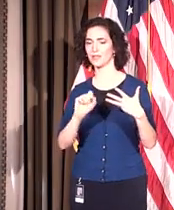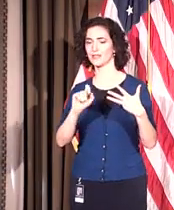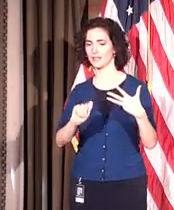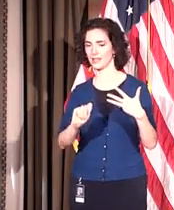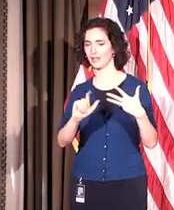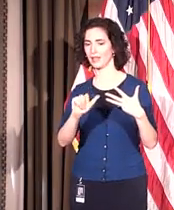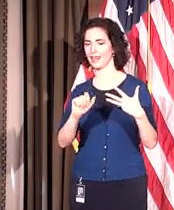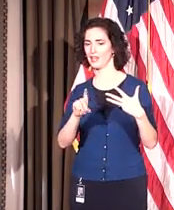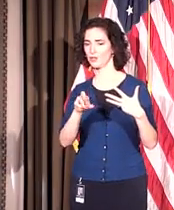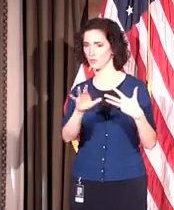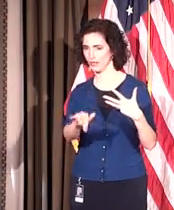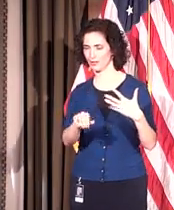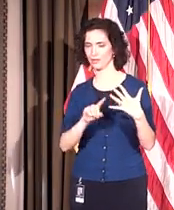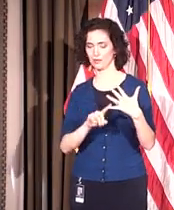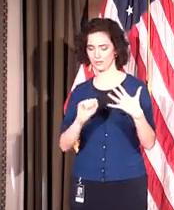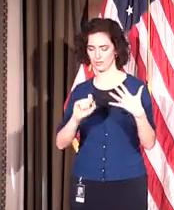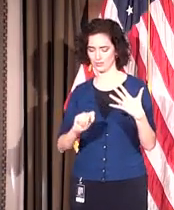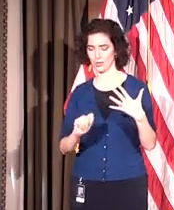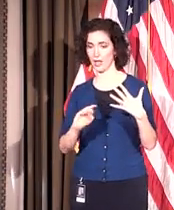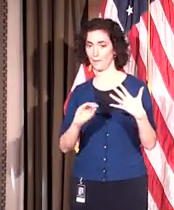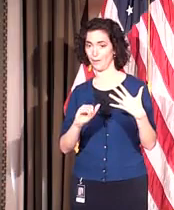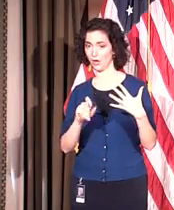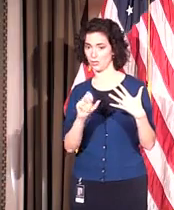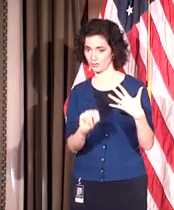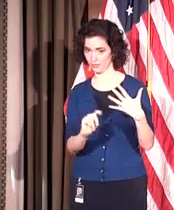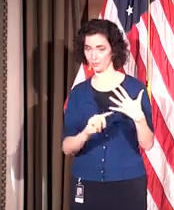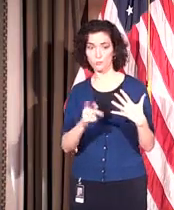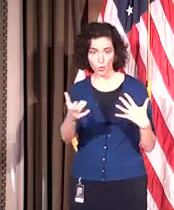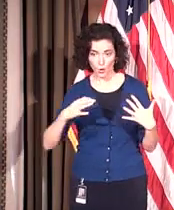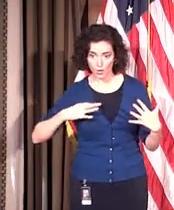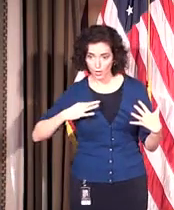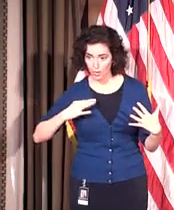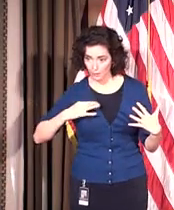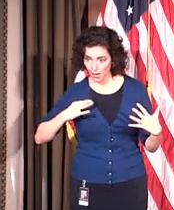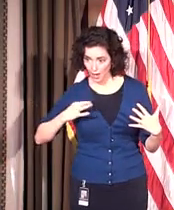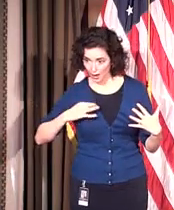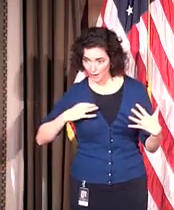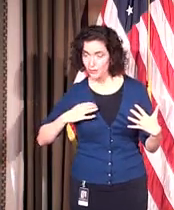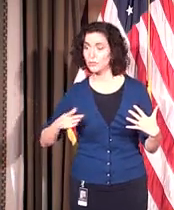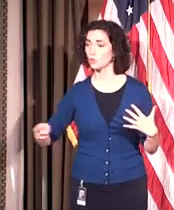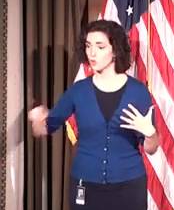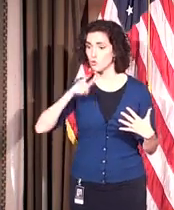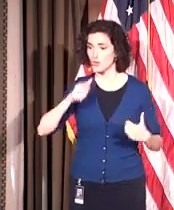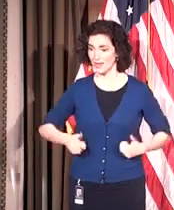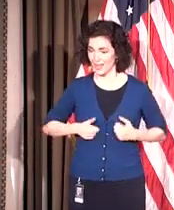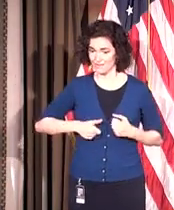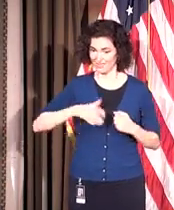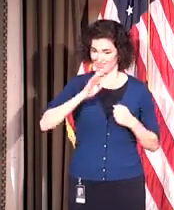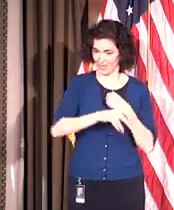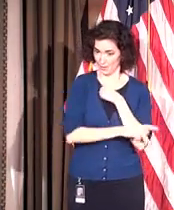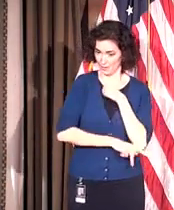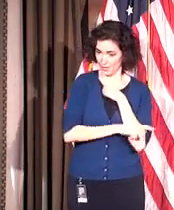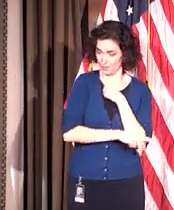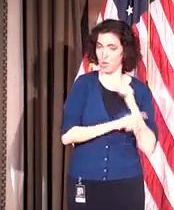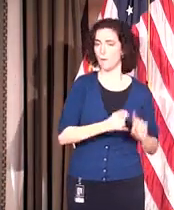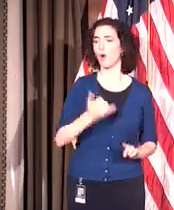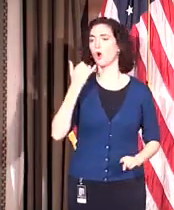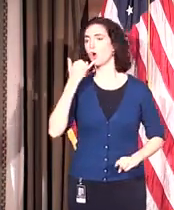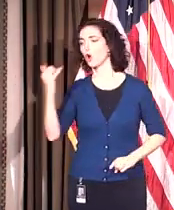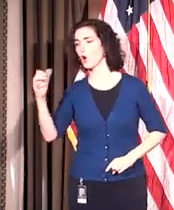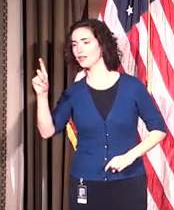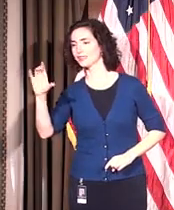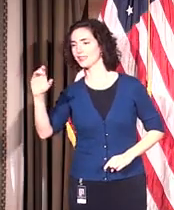Martin. To apply for DSNAP, impacted residents in these parishes must call